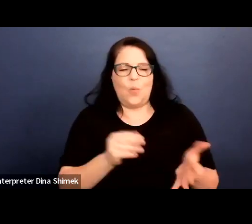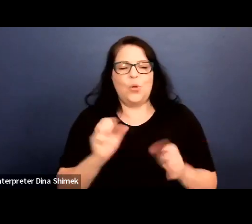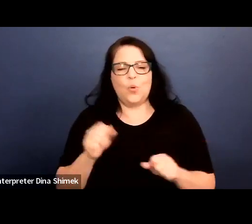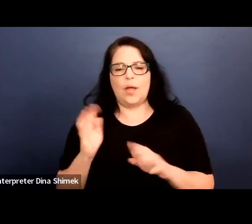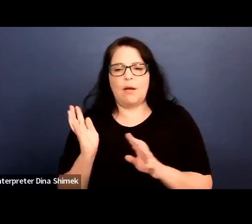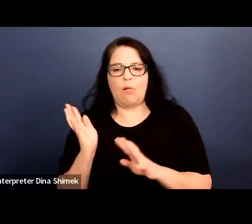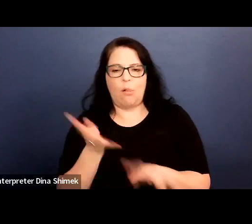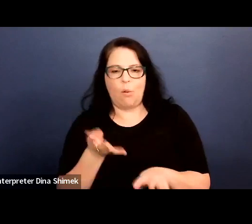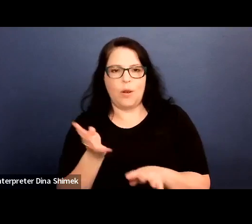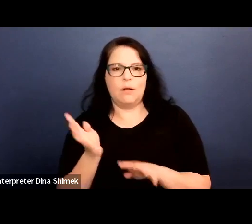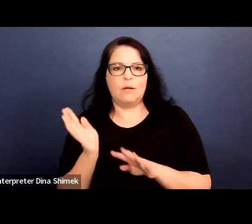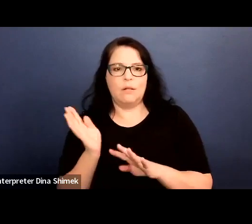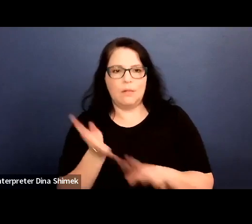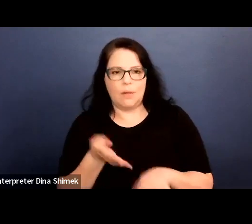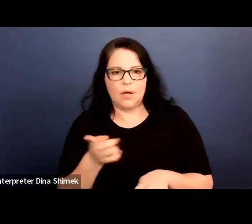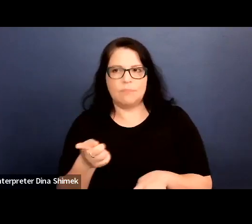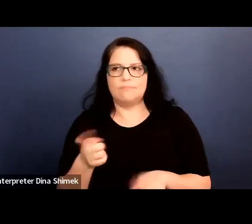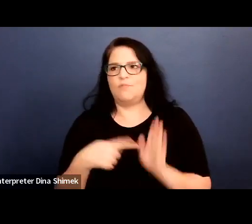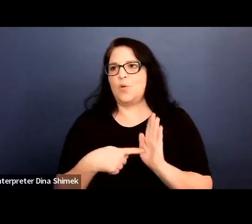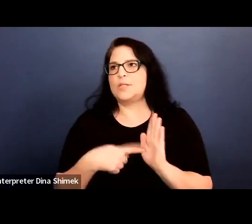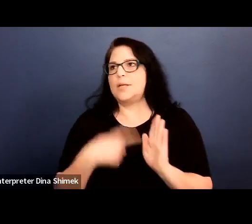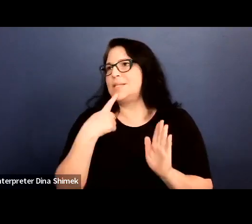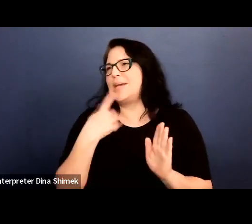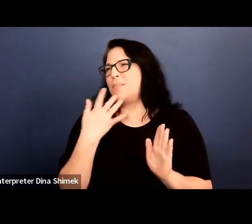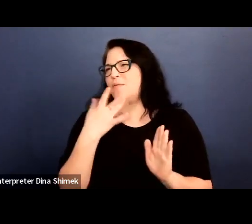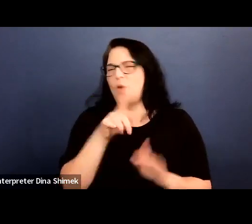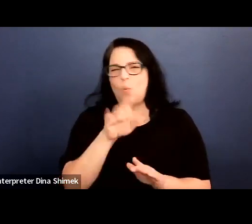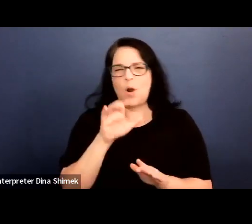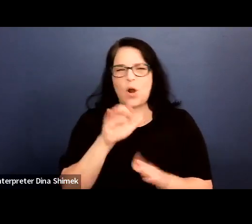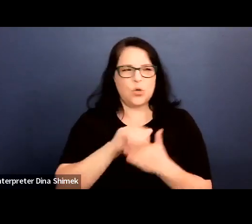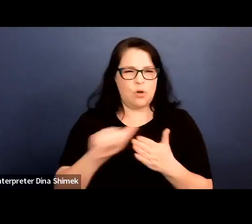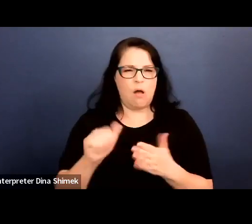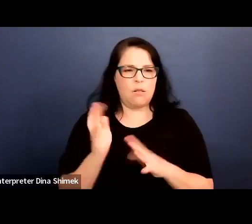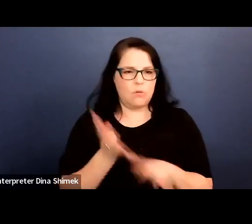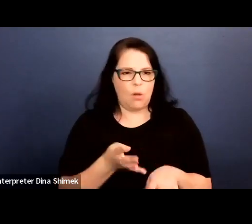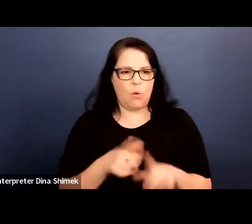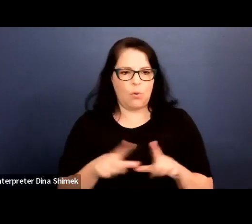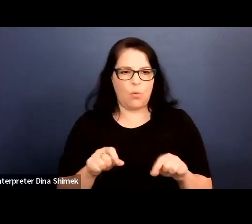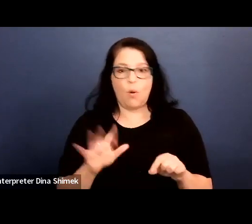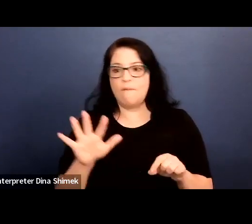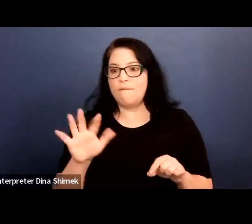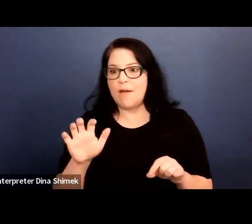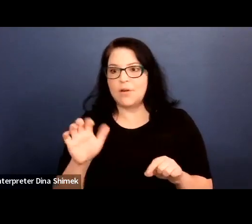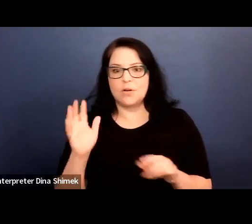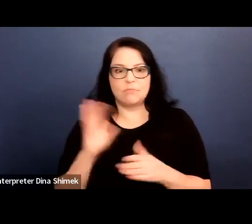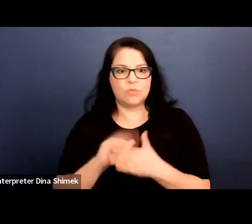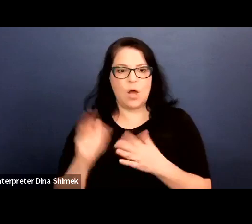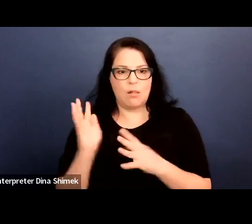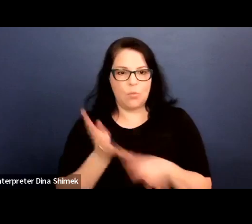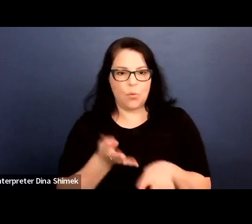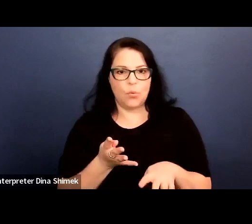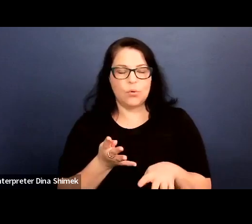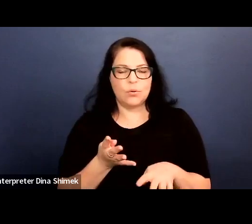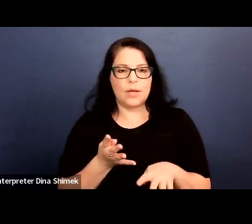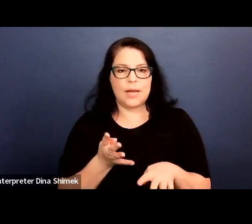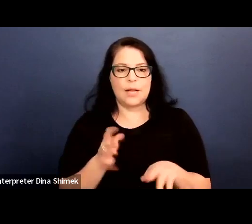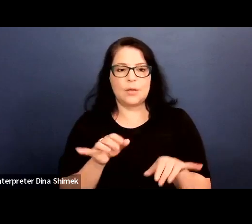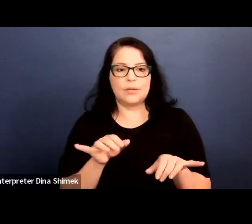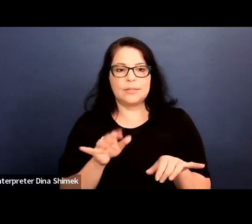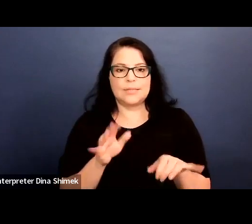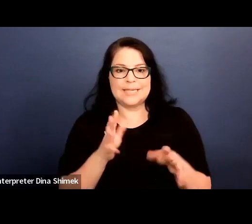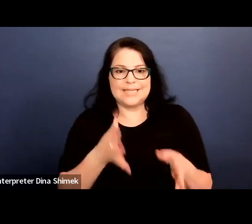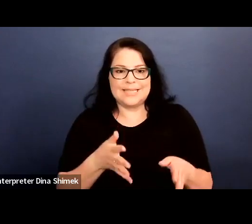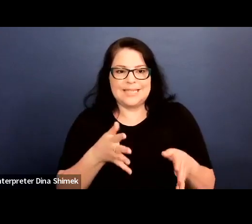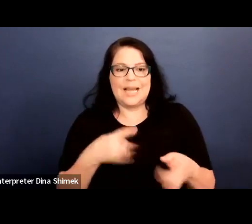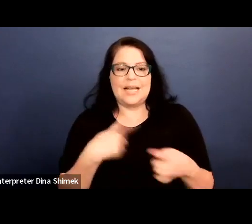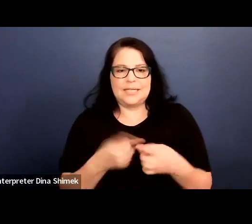ABLE card. So you would have to say, I want to put $100 on it or $500 on it, and it will stay on there until all of that